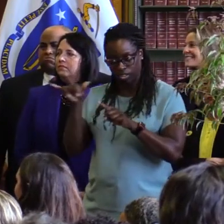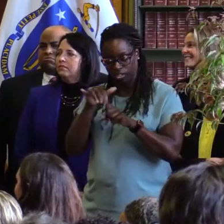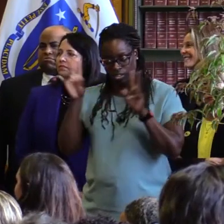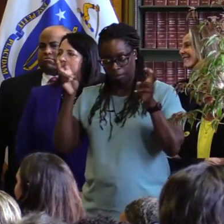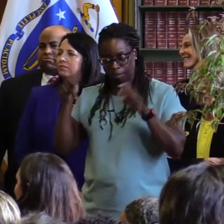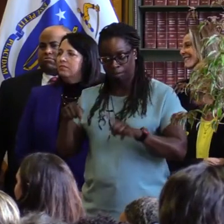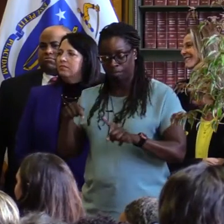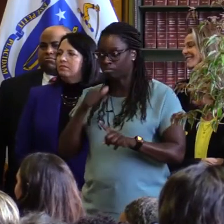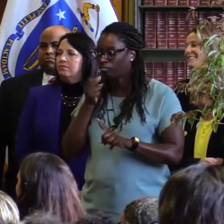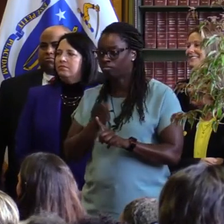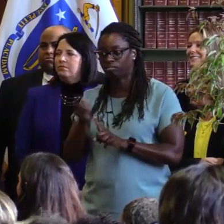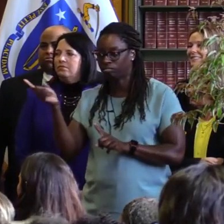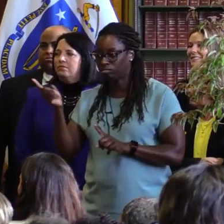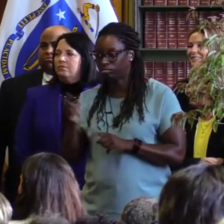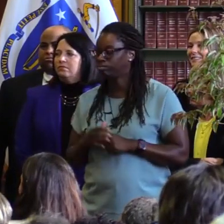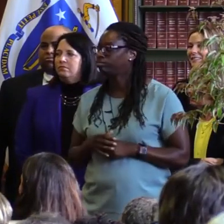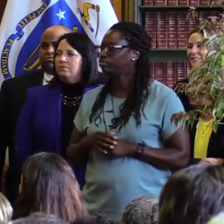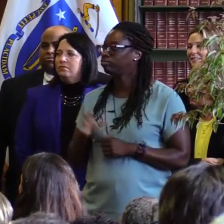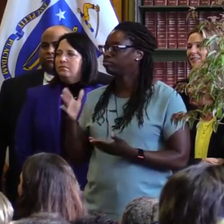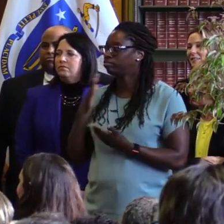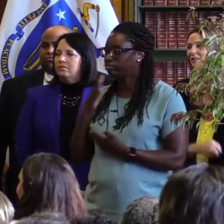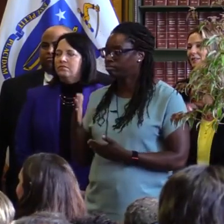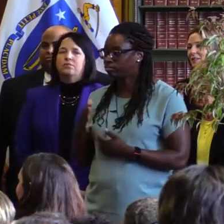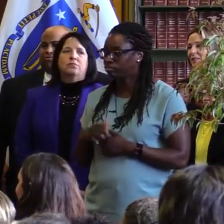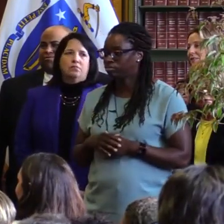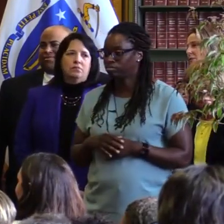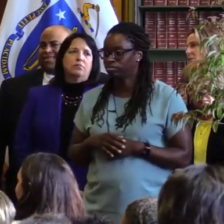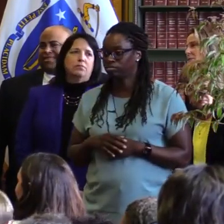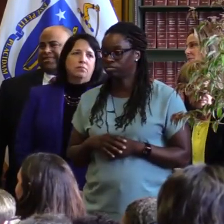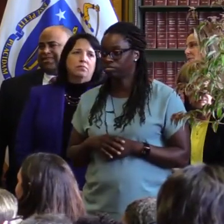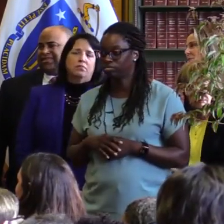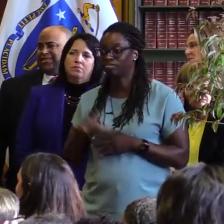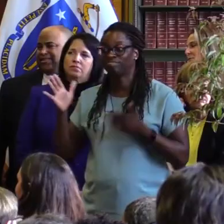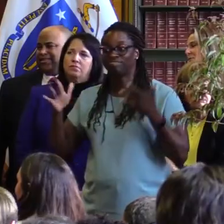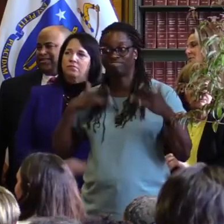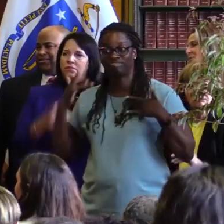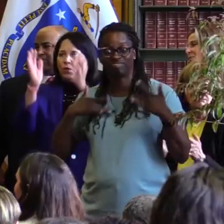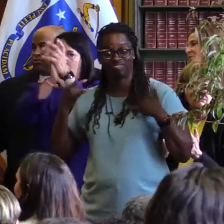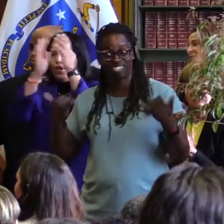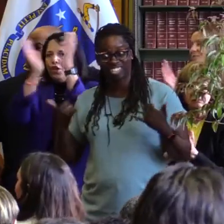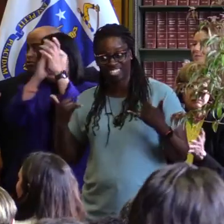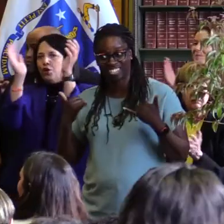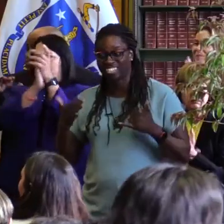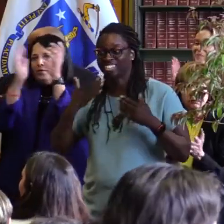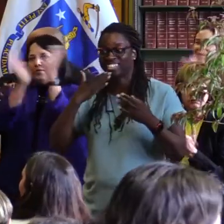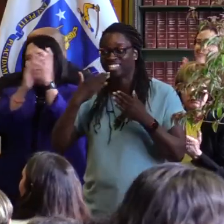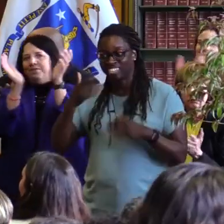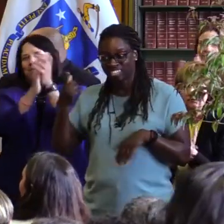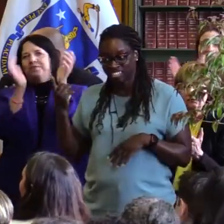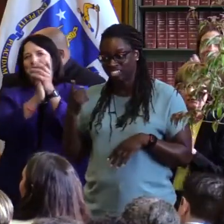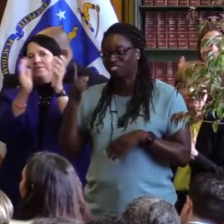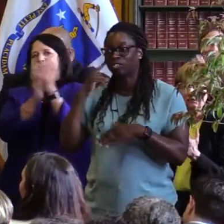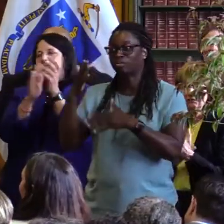No? Okay, exciting day. Again, many, many thanks to all the partners represented in this room.